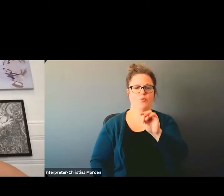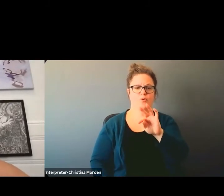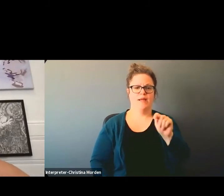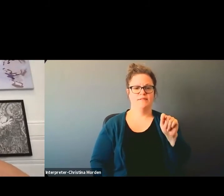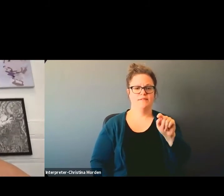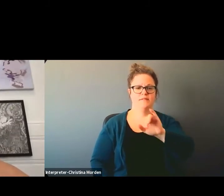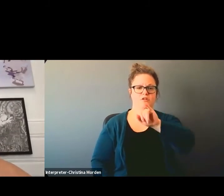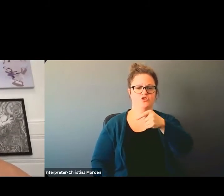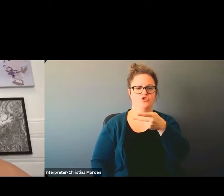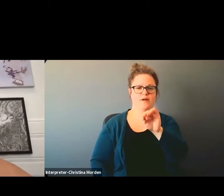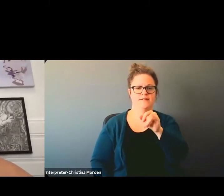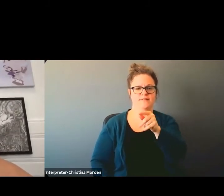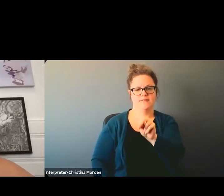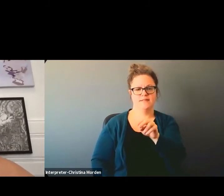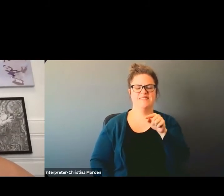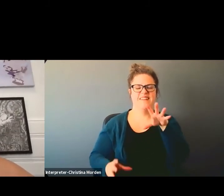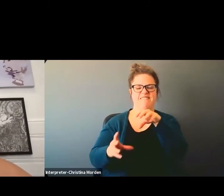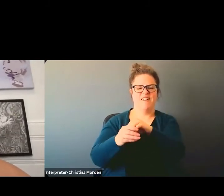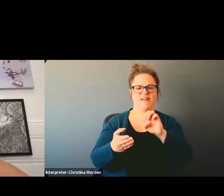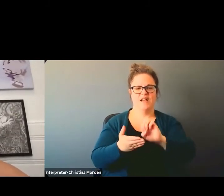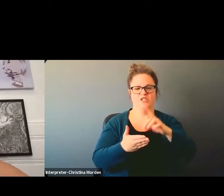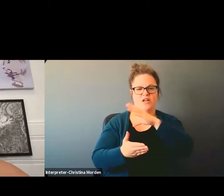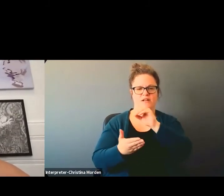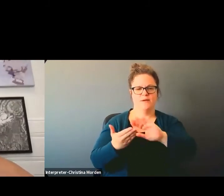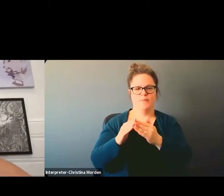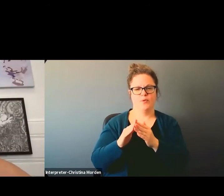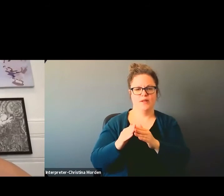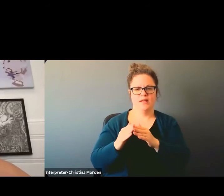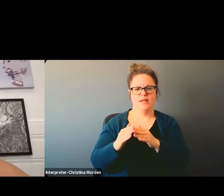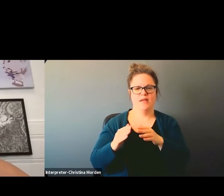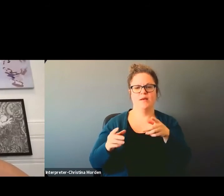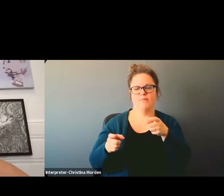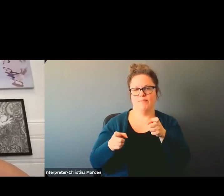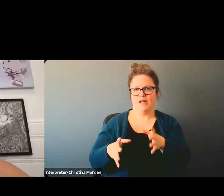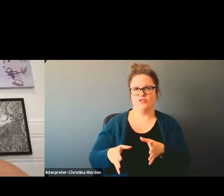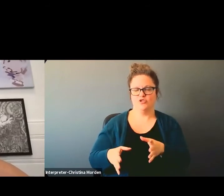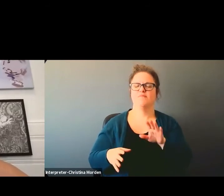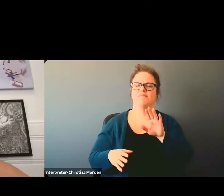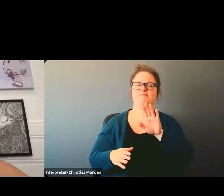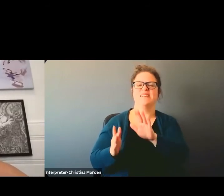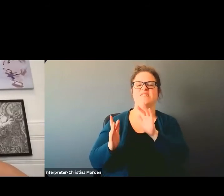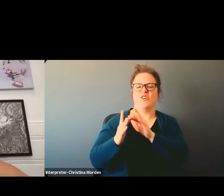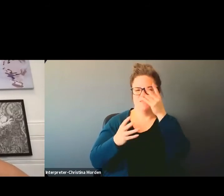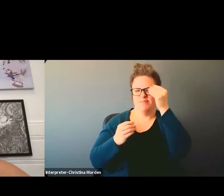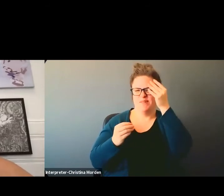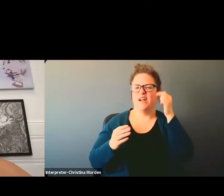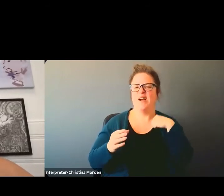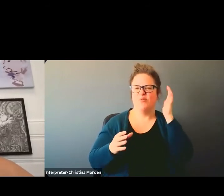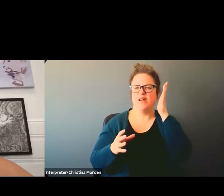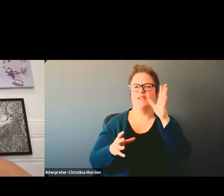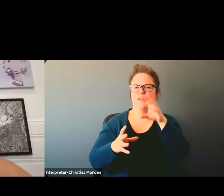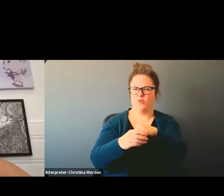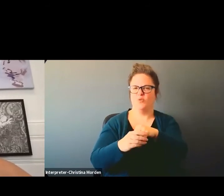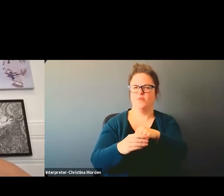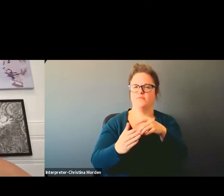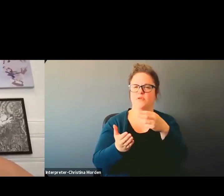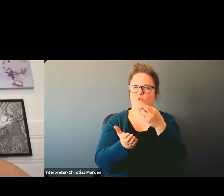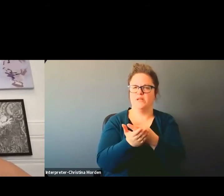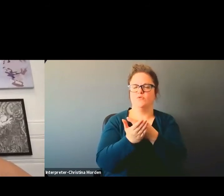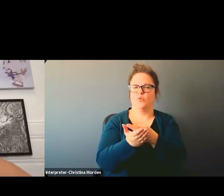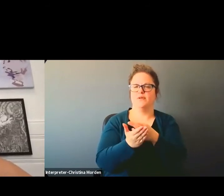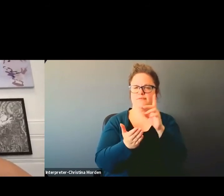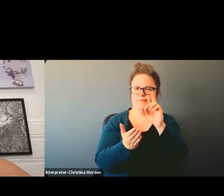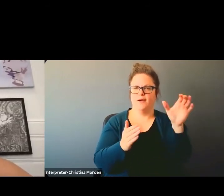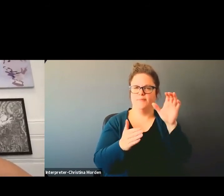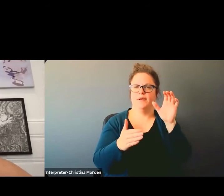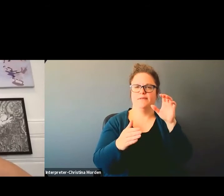resource handout that you guys can look at. So now we're just going to go through so that you can see kind of what it looks like and